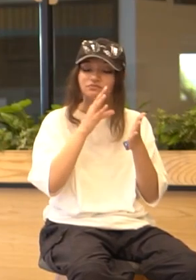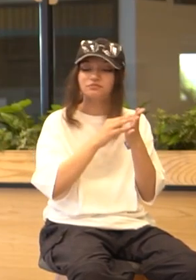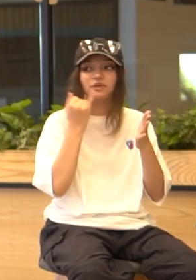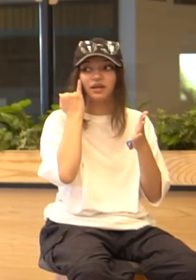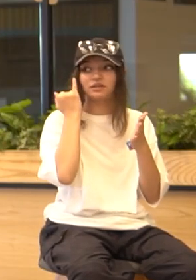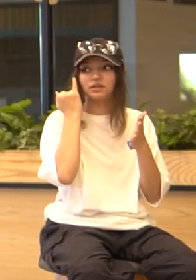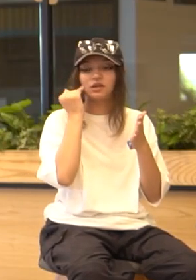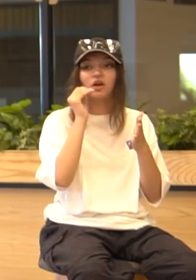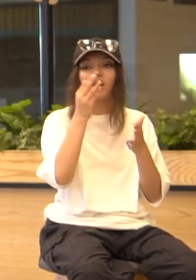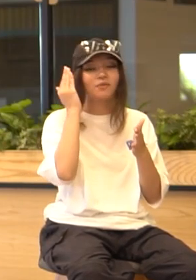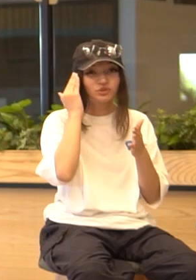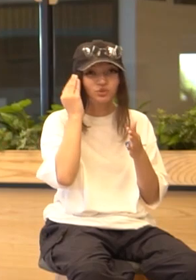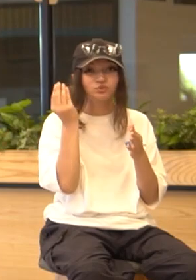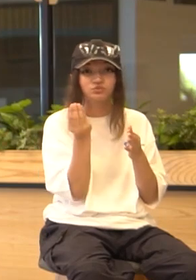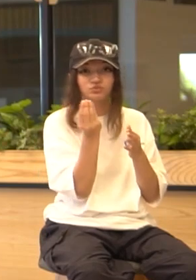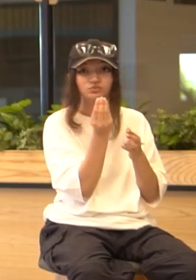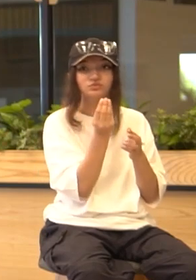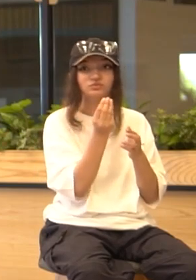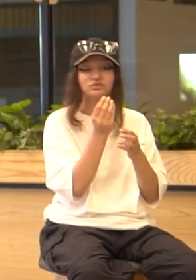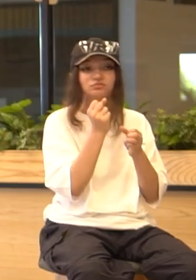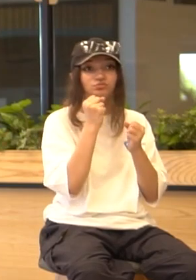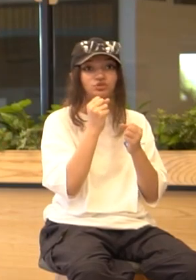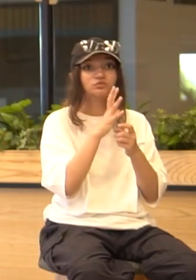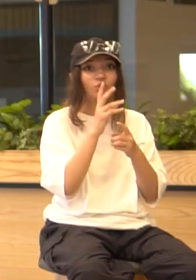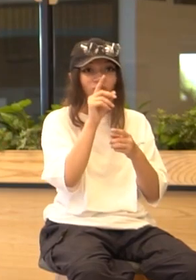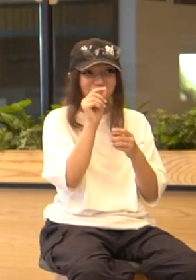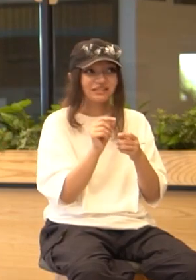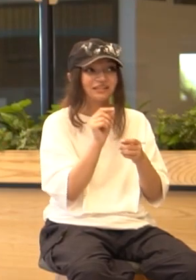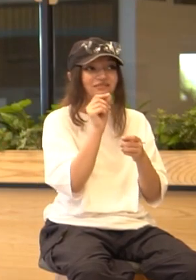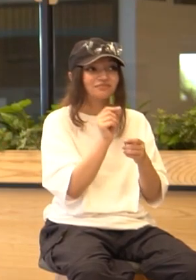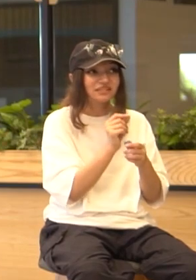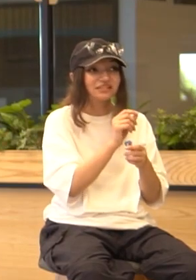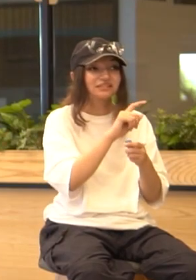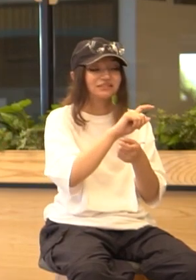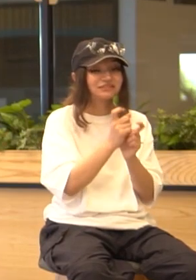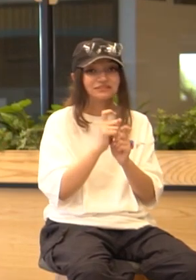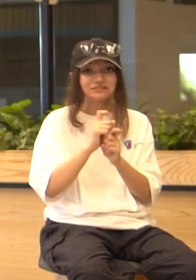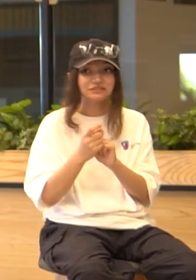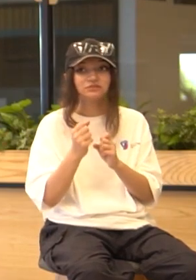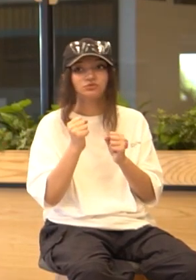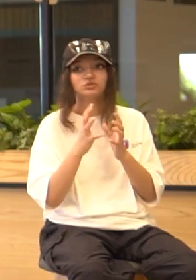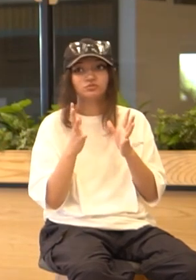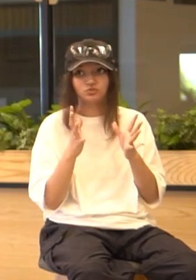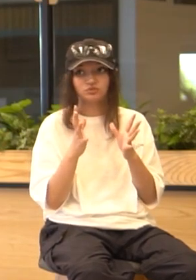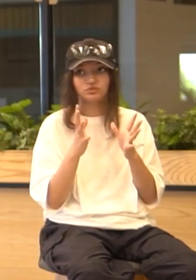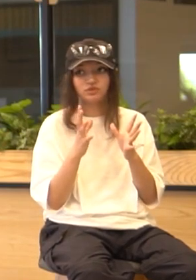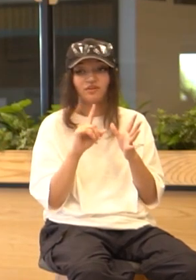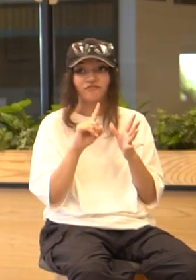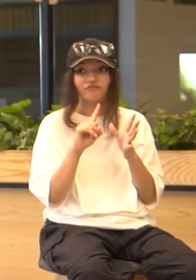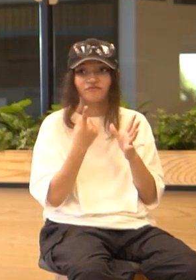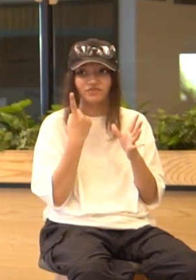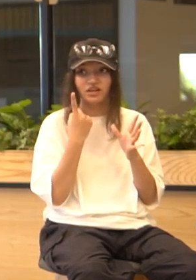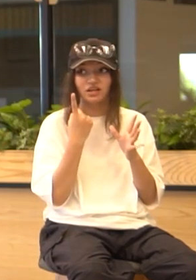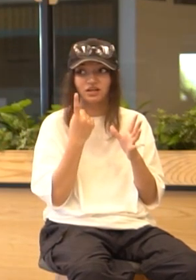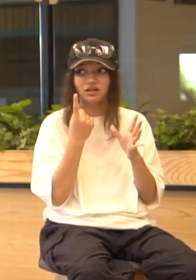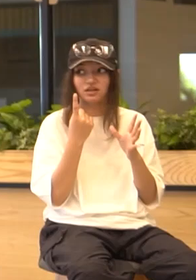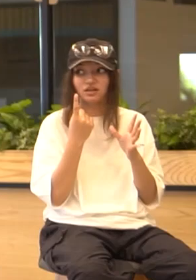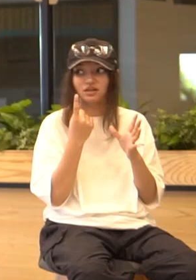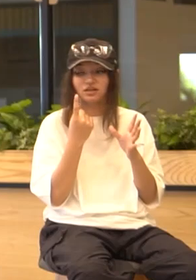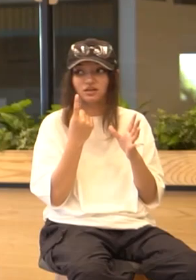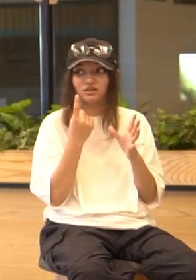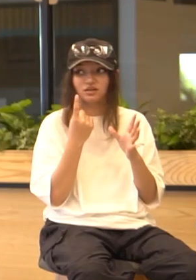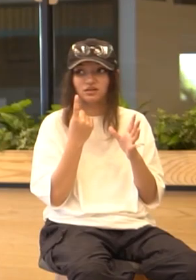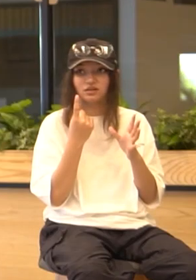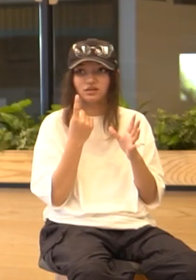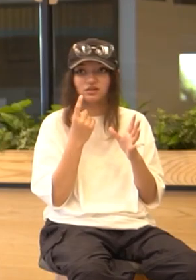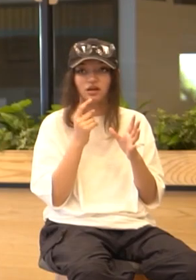right? It gets very complicated when you're working on it. So the first font that I did was almost like in a blob structure where it would be